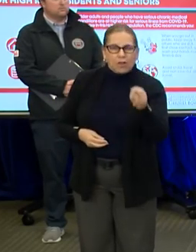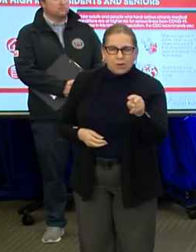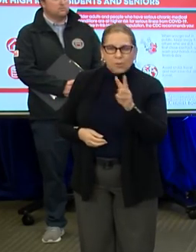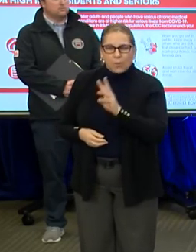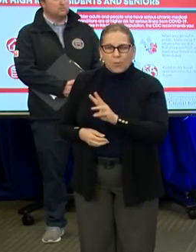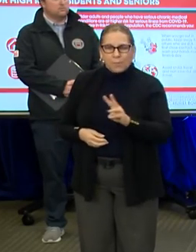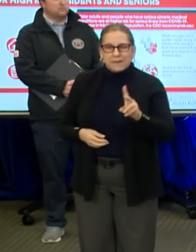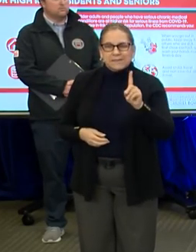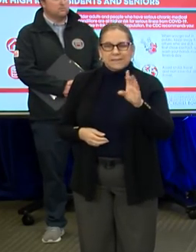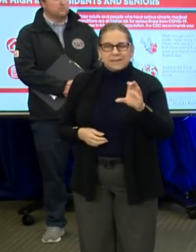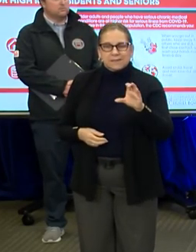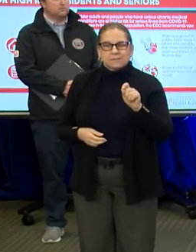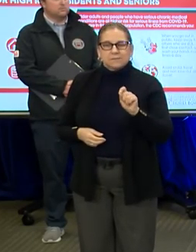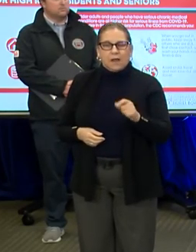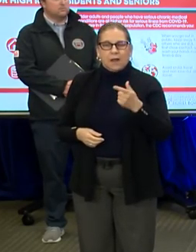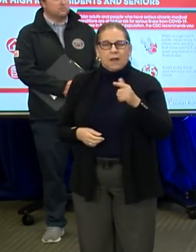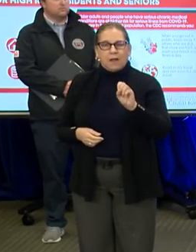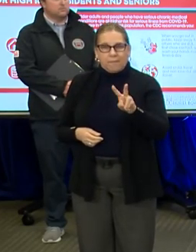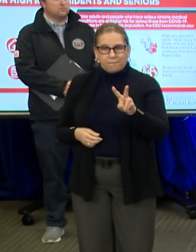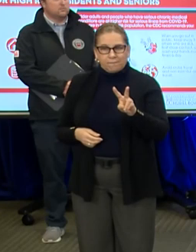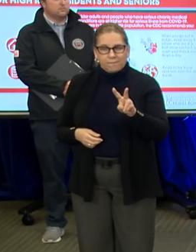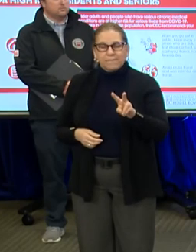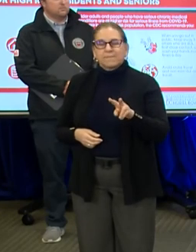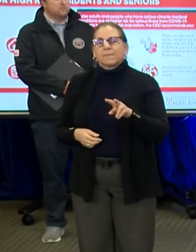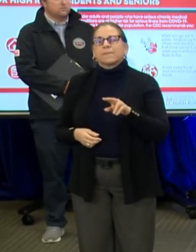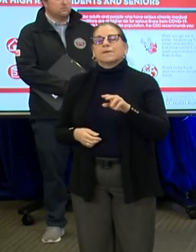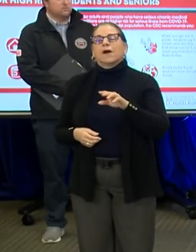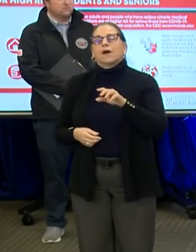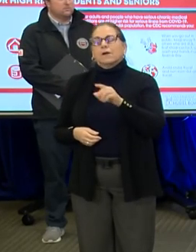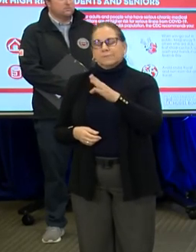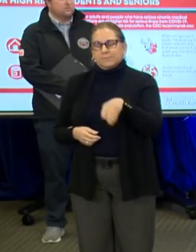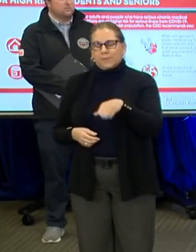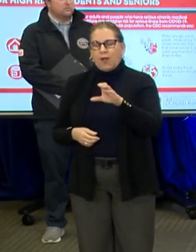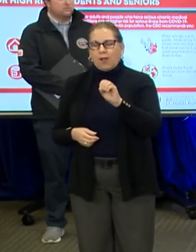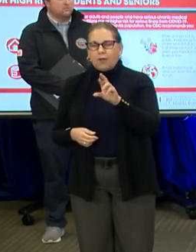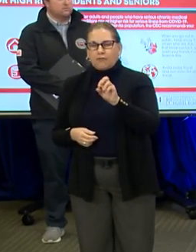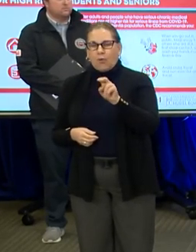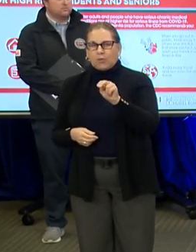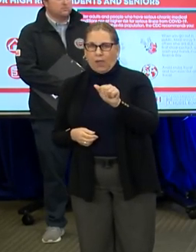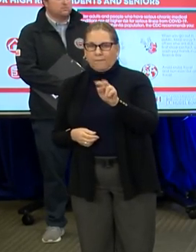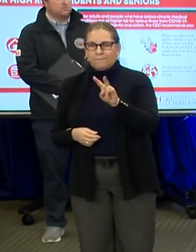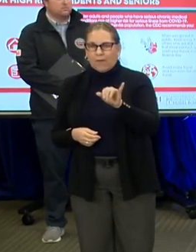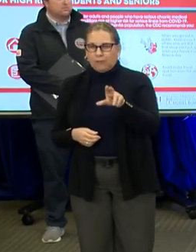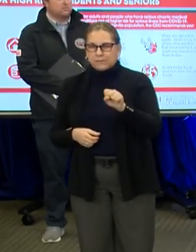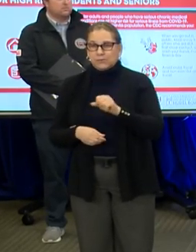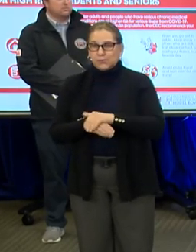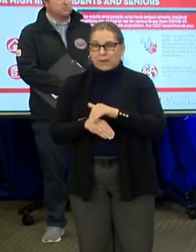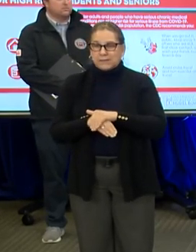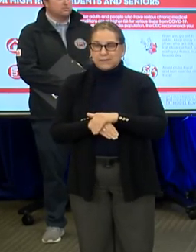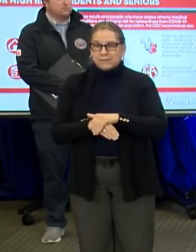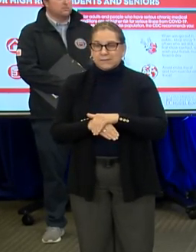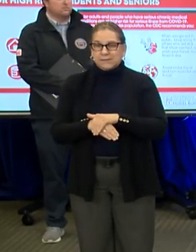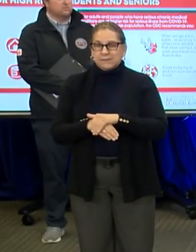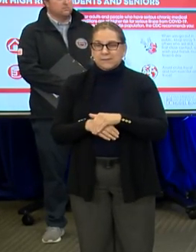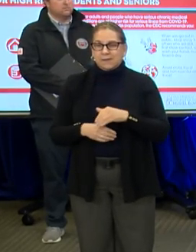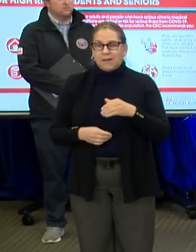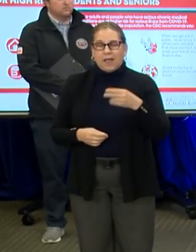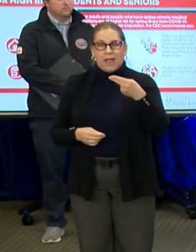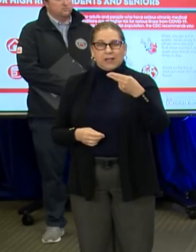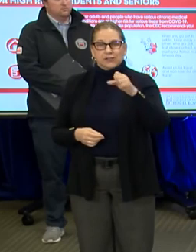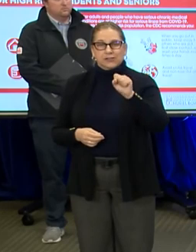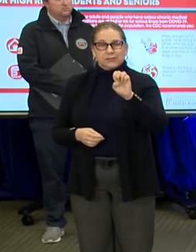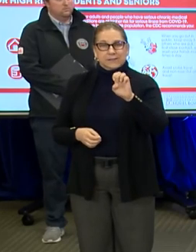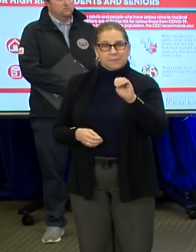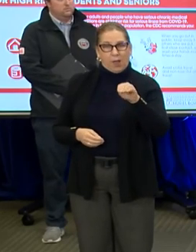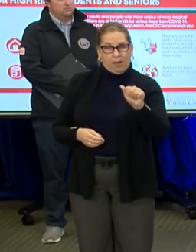Tonight, HCMA will be issuing a wireless emergency alert to make sure that